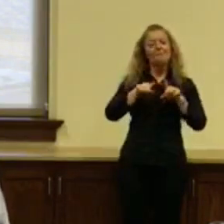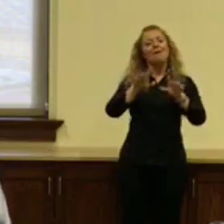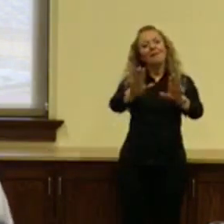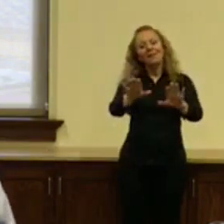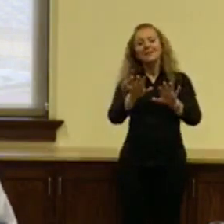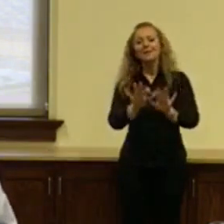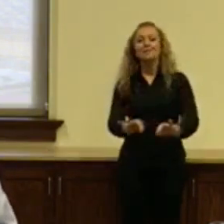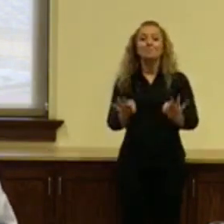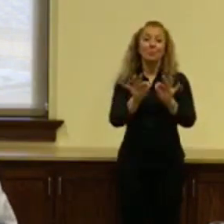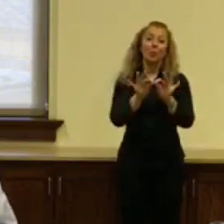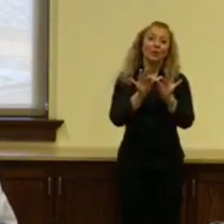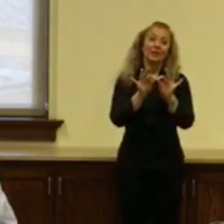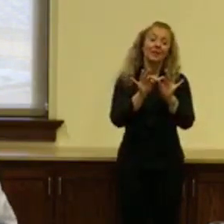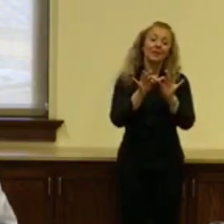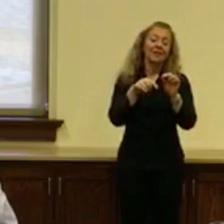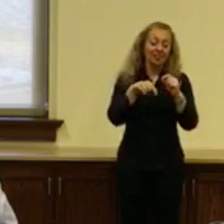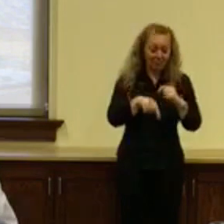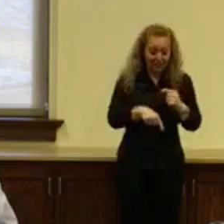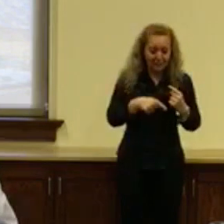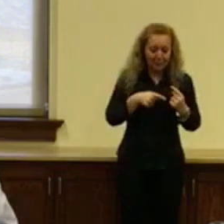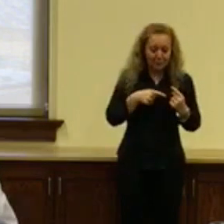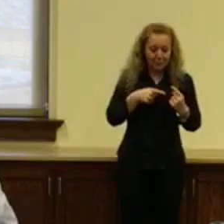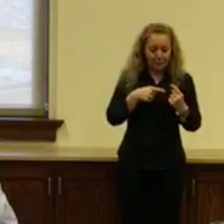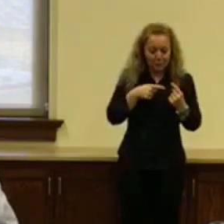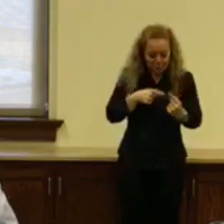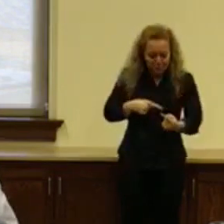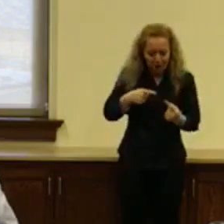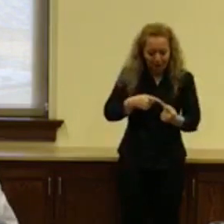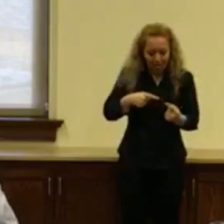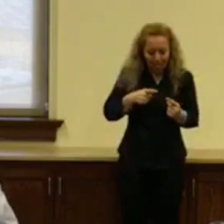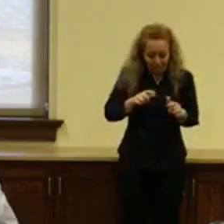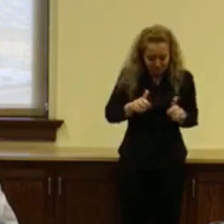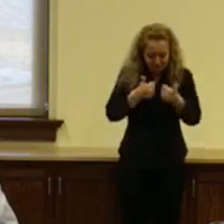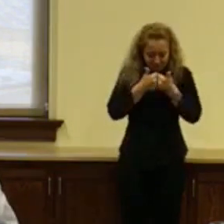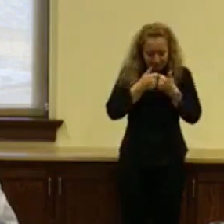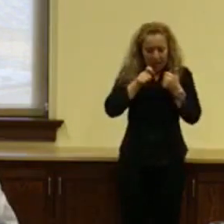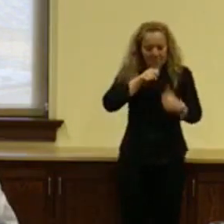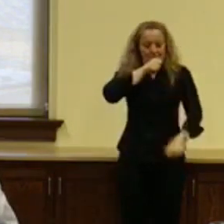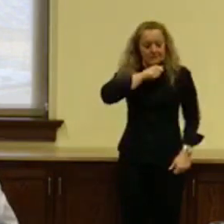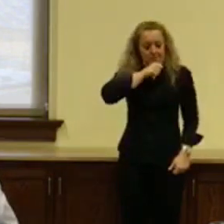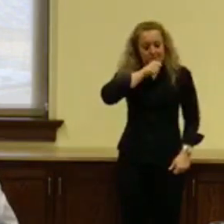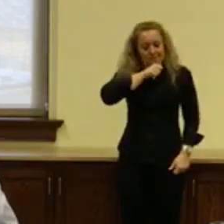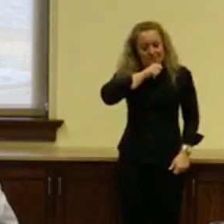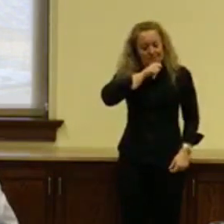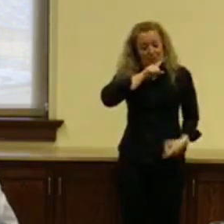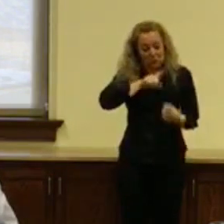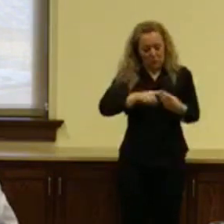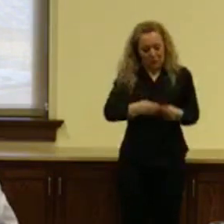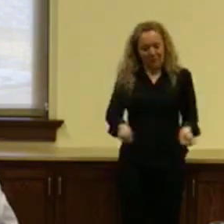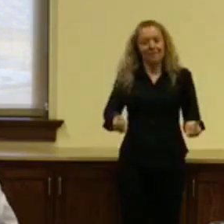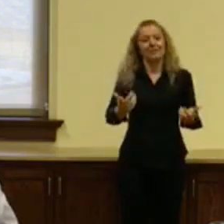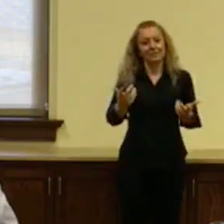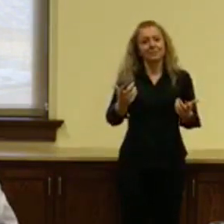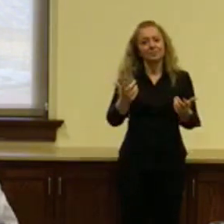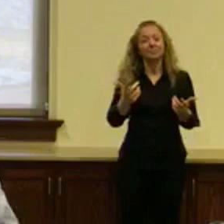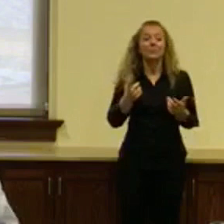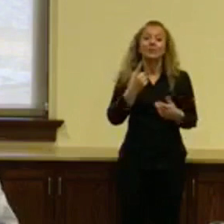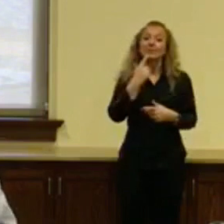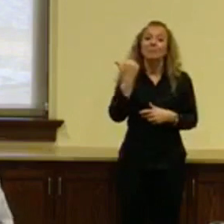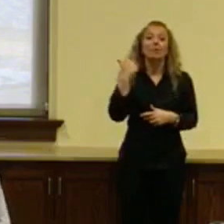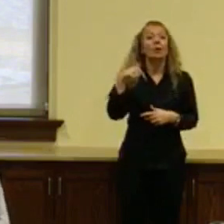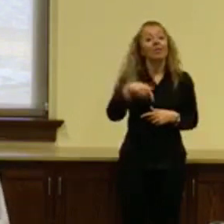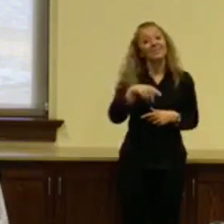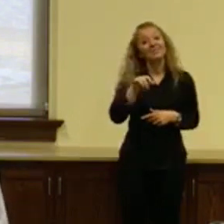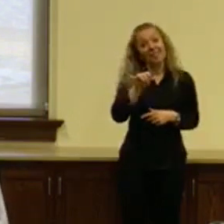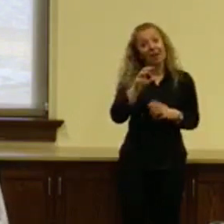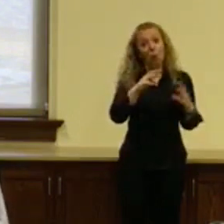also realize that this is a struggle that we've got to persevere. We've said this before. This is a